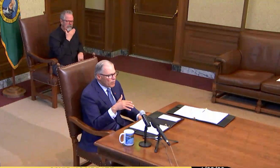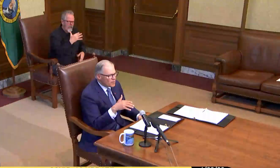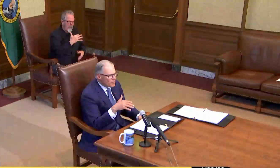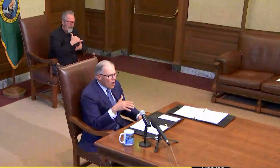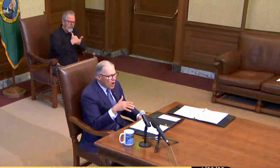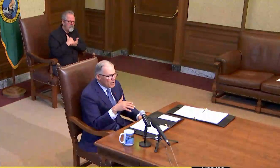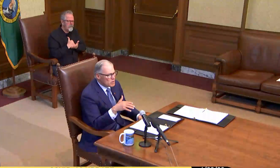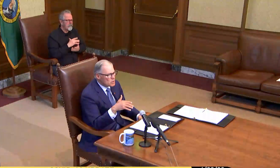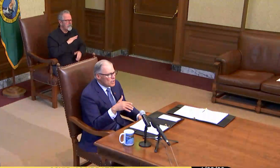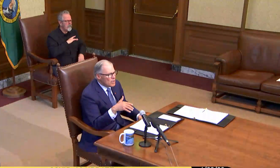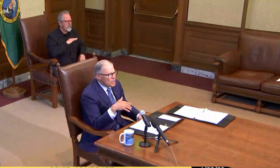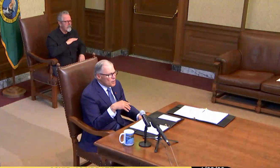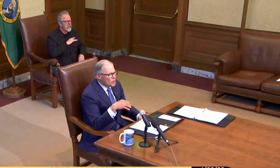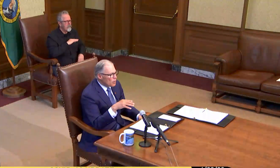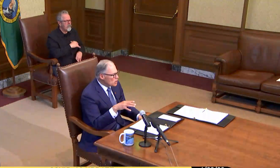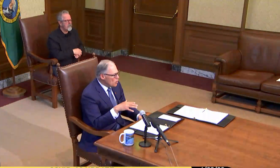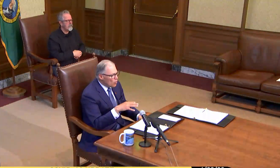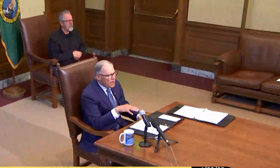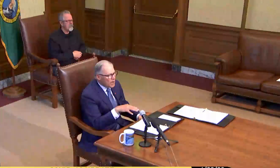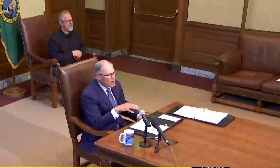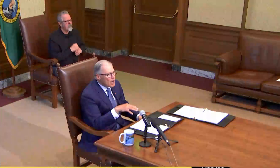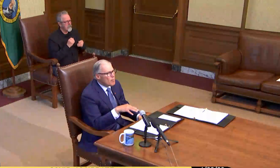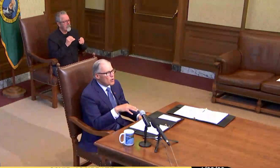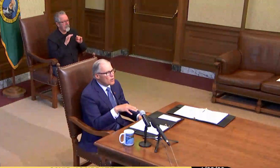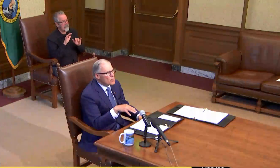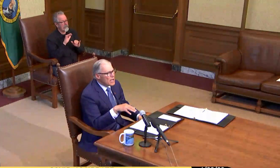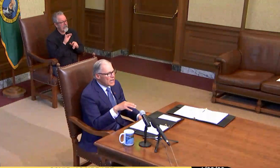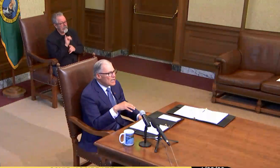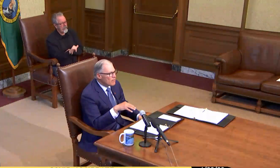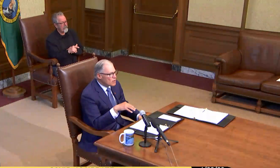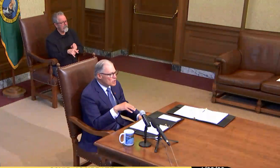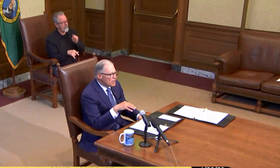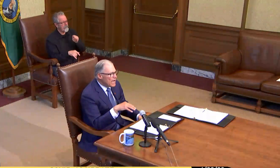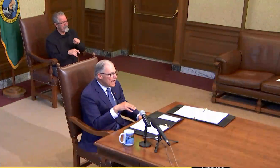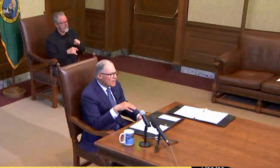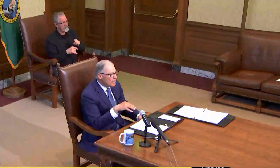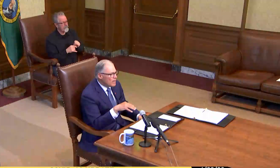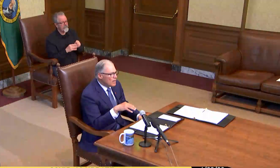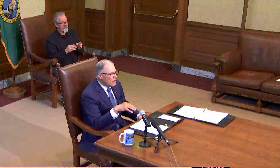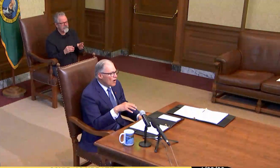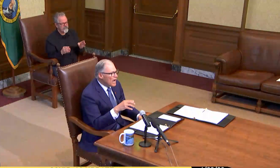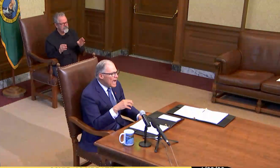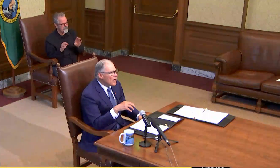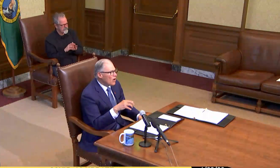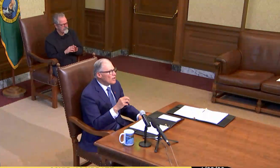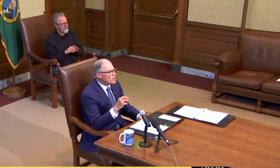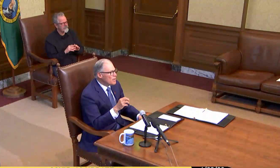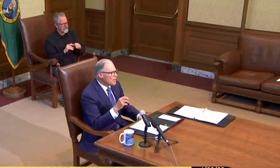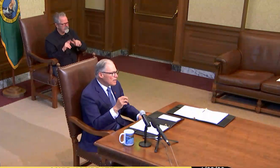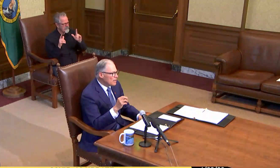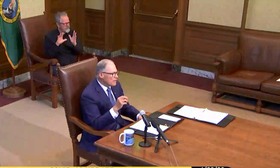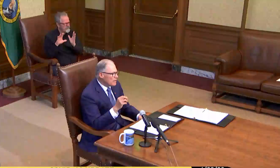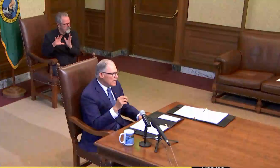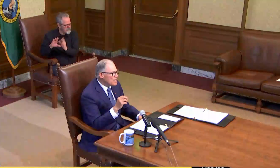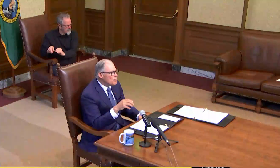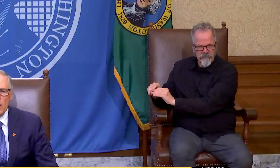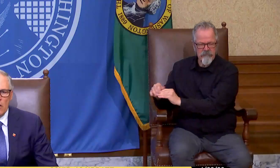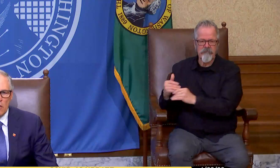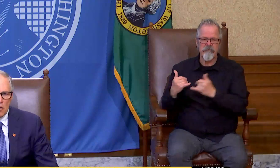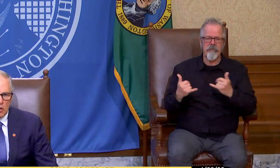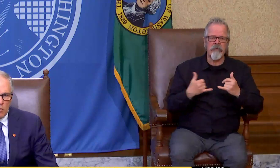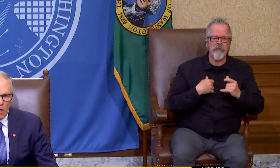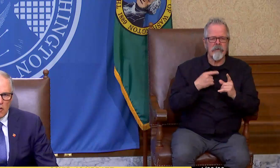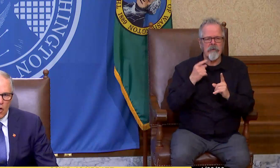think what we saw is there is no one number that any of us can hang our hat on to make an